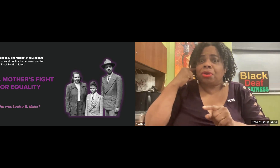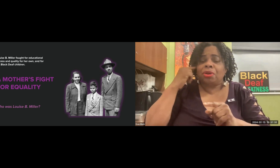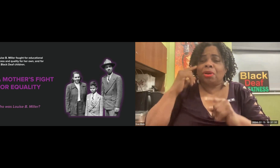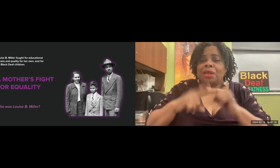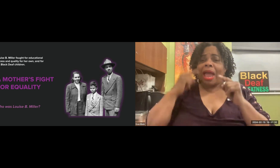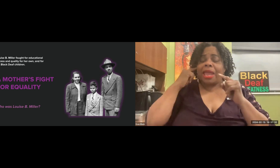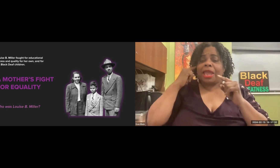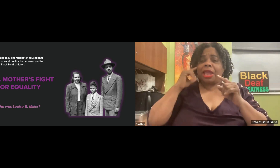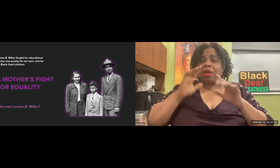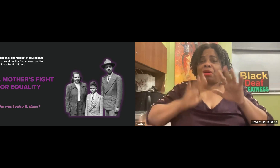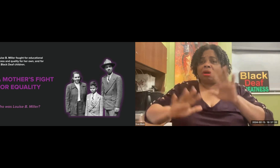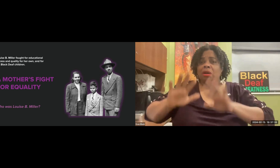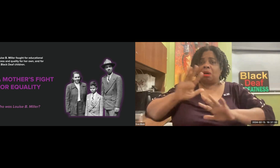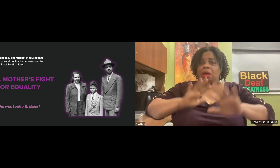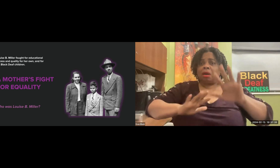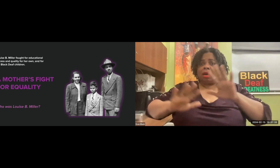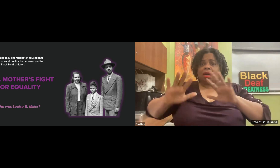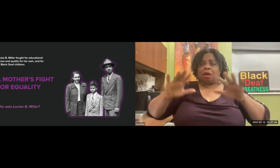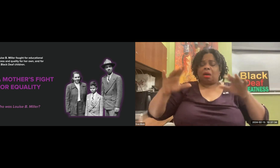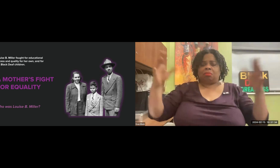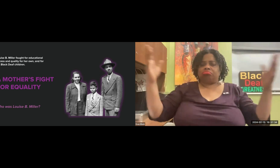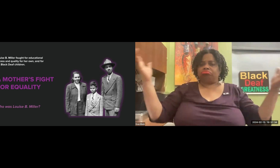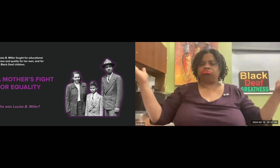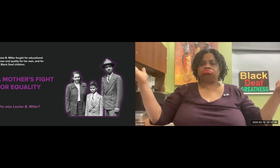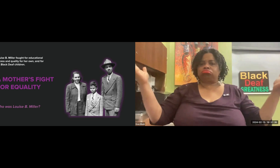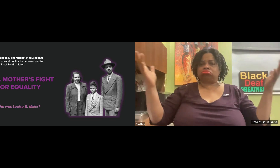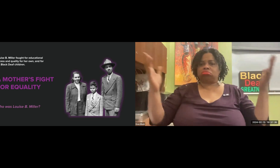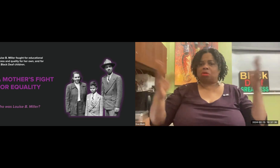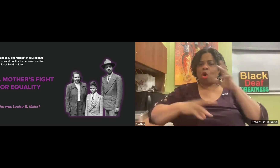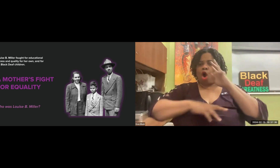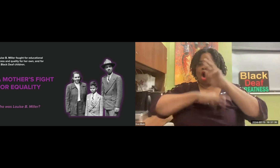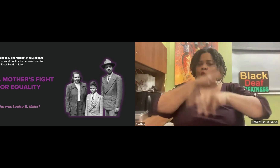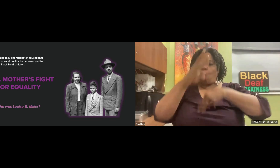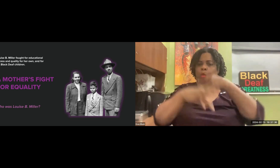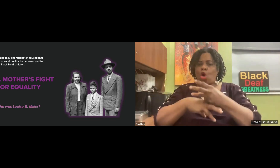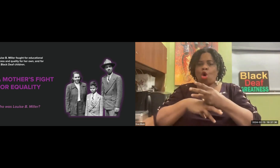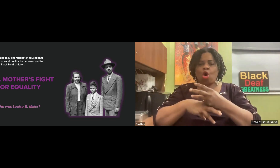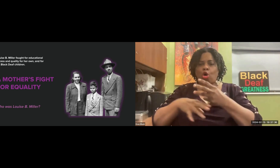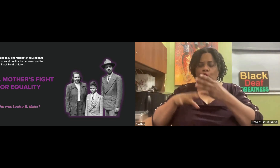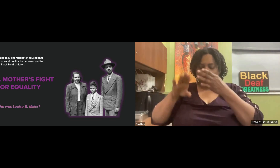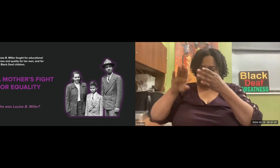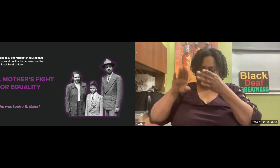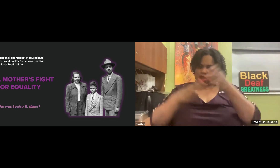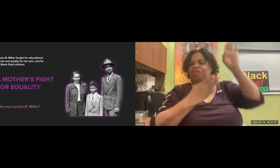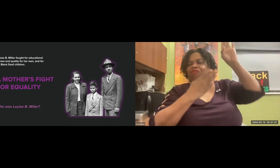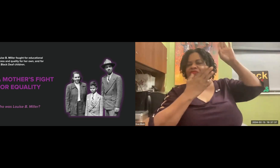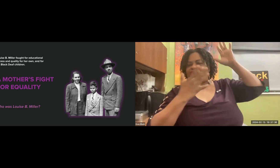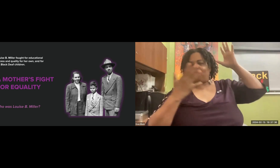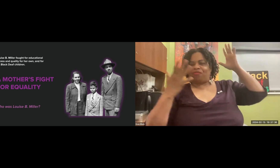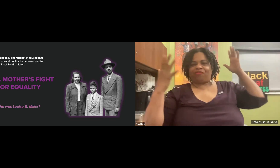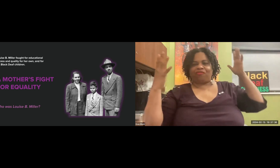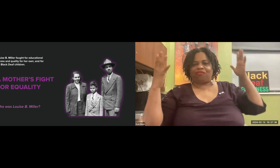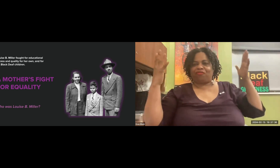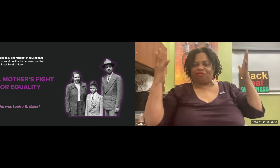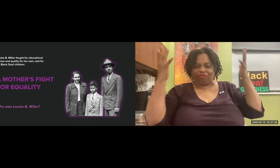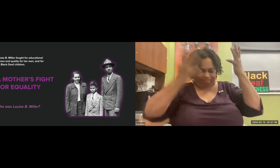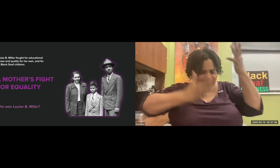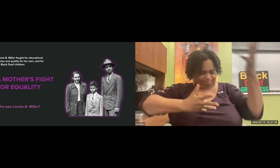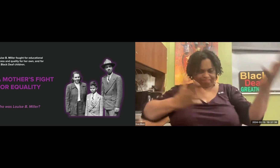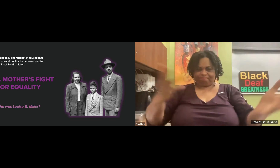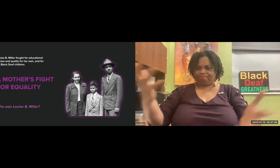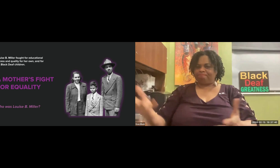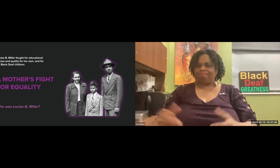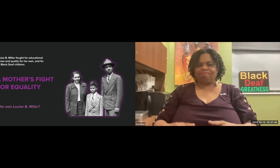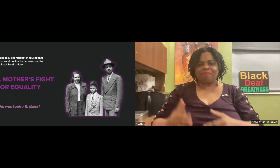she found out that her son could not hear. And so that took her back. Her world